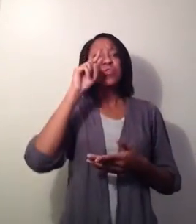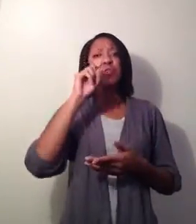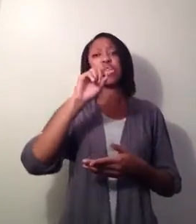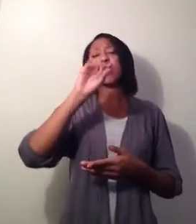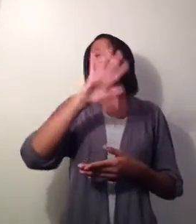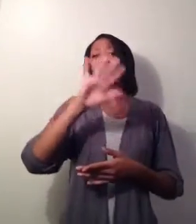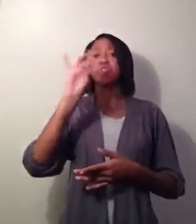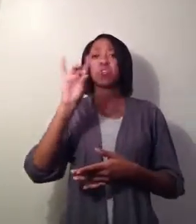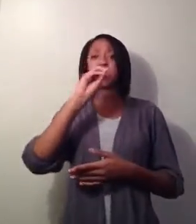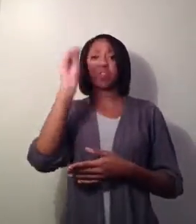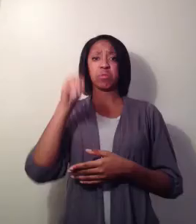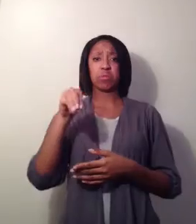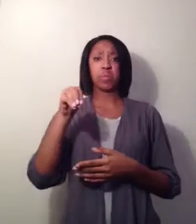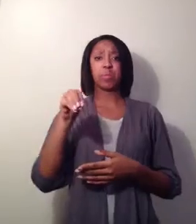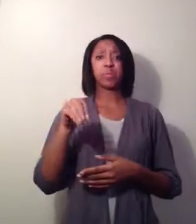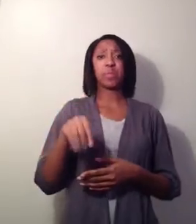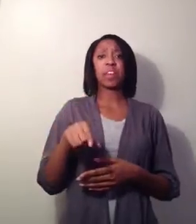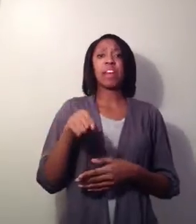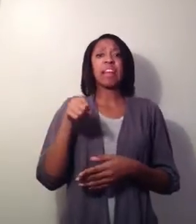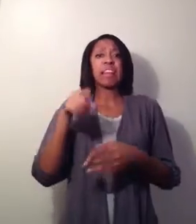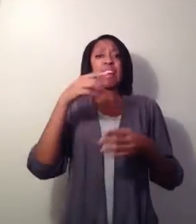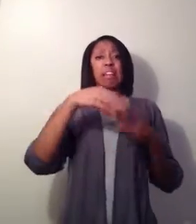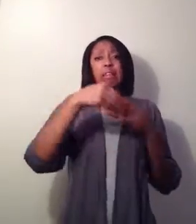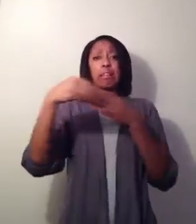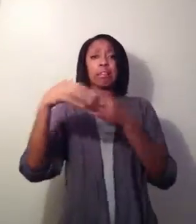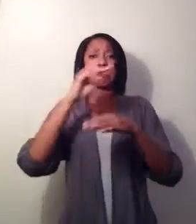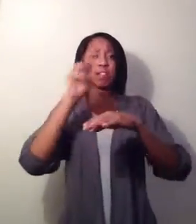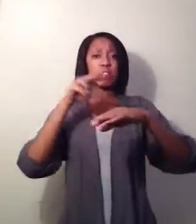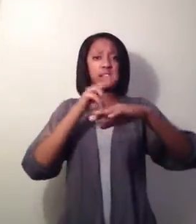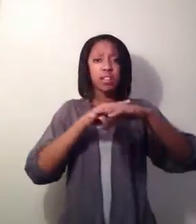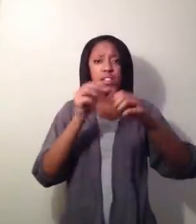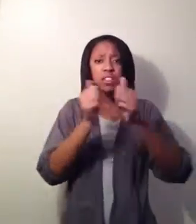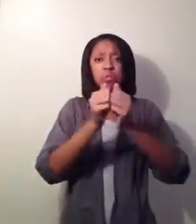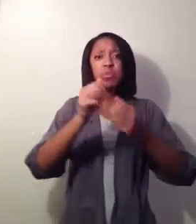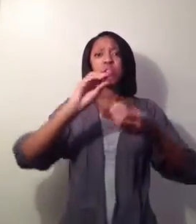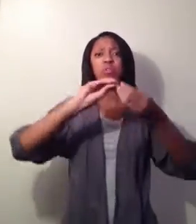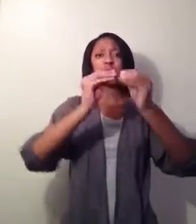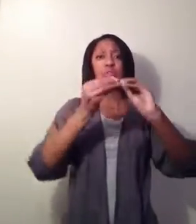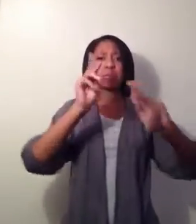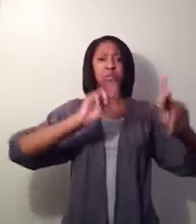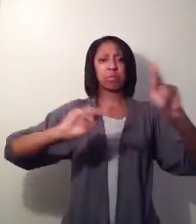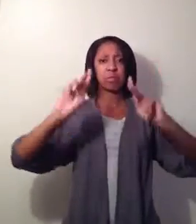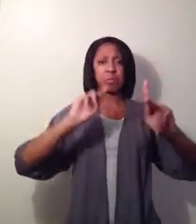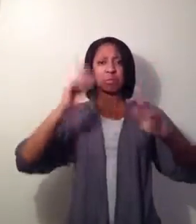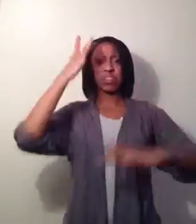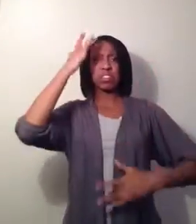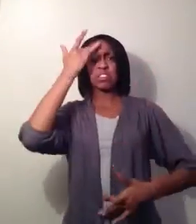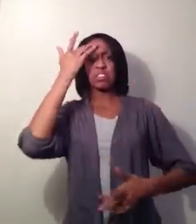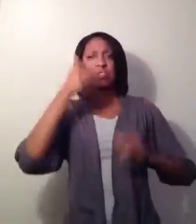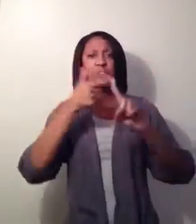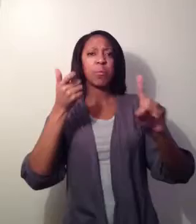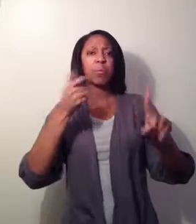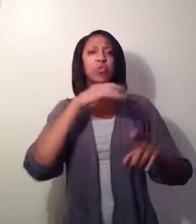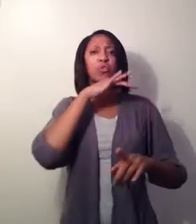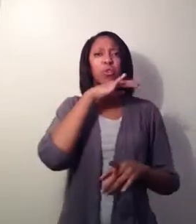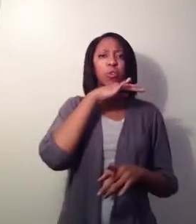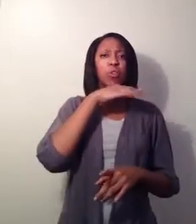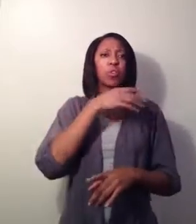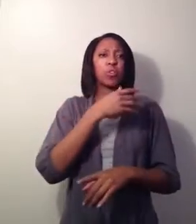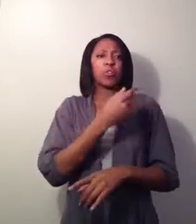Baltimore leads the nation in the number of people who become infected by sharing dirty needles. David Waller is one of